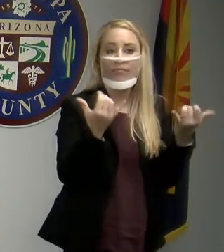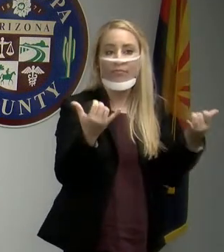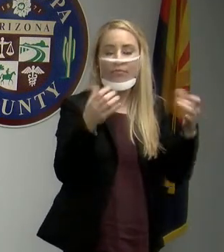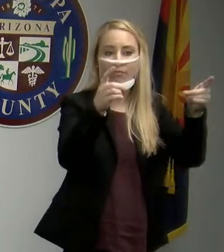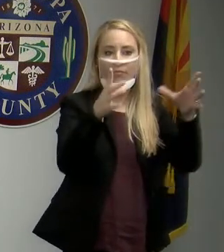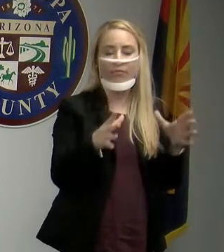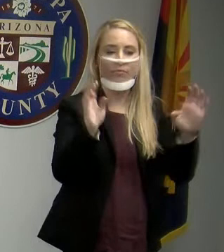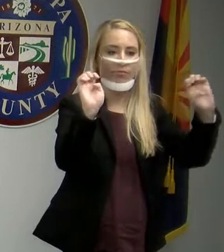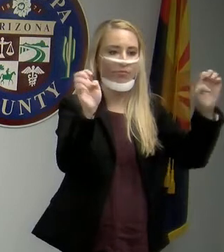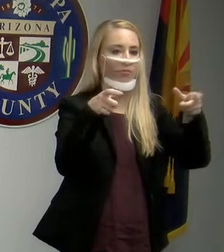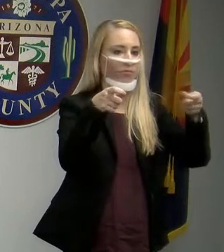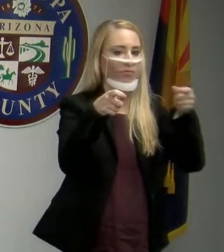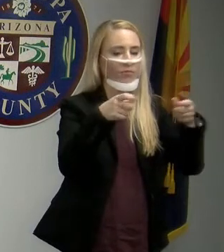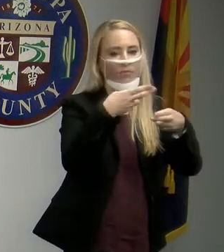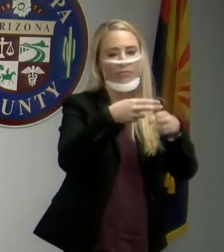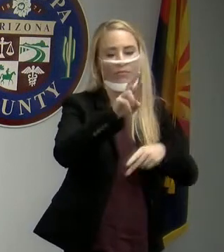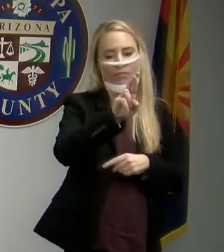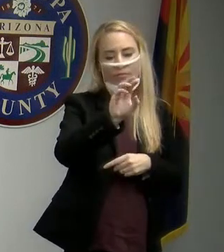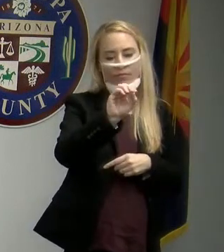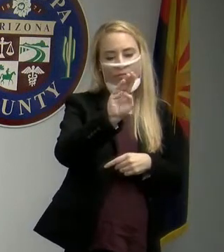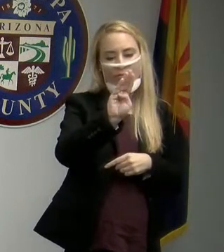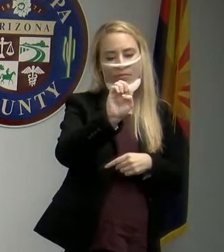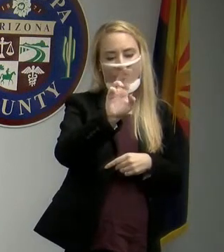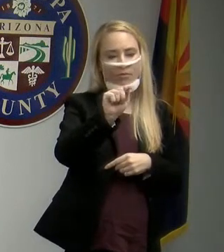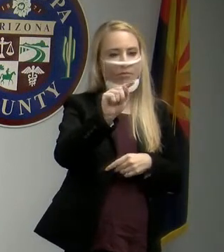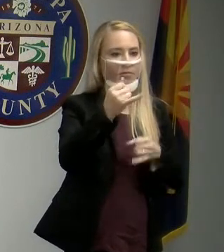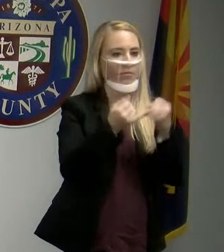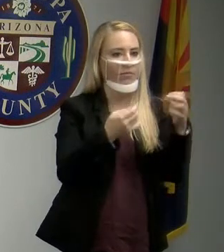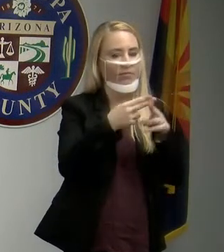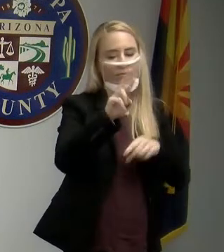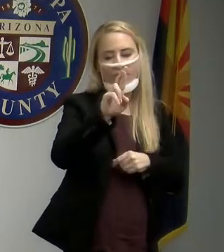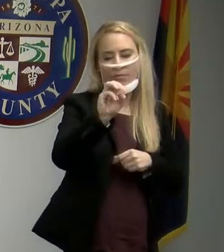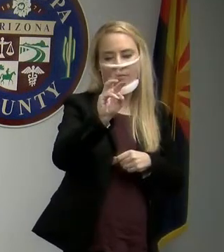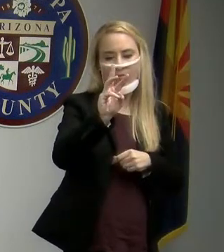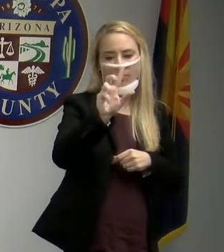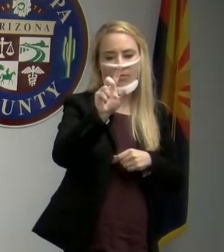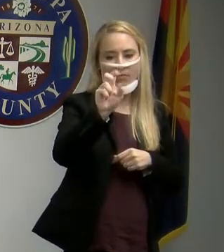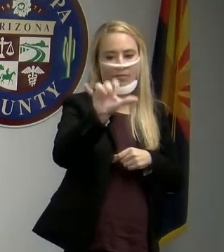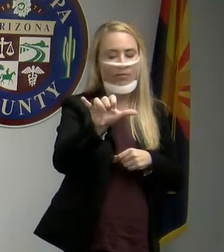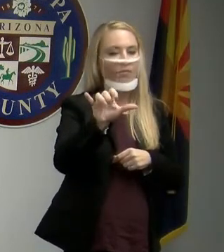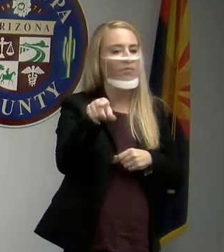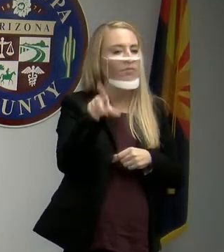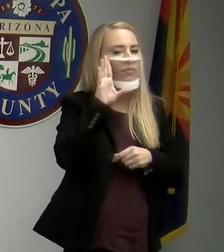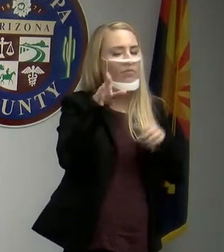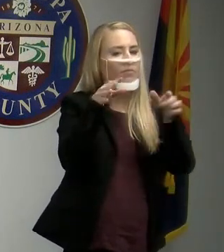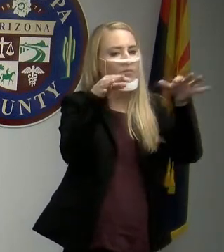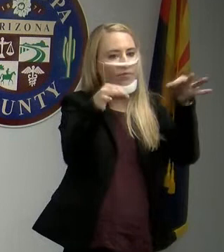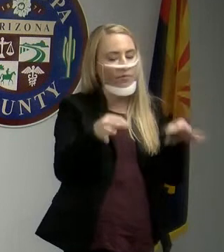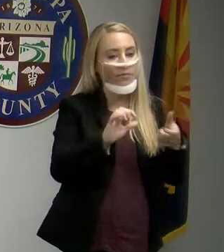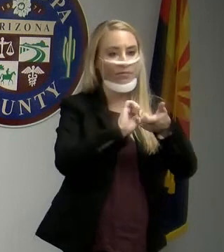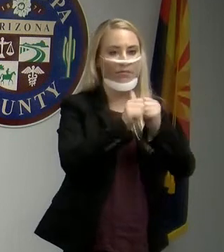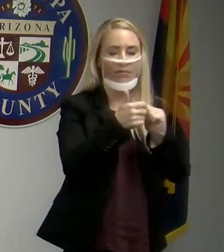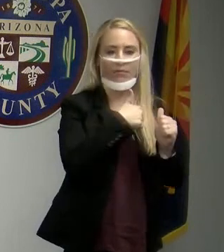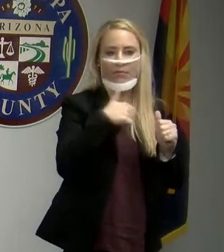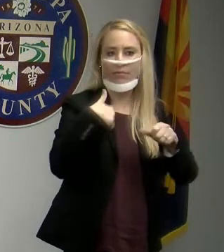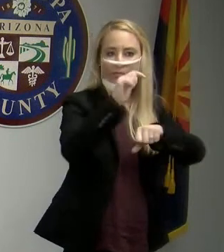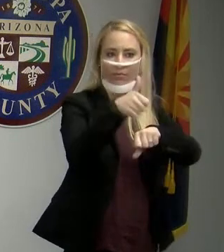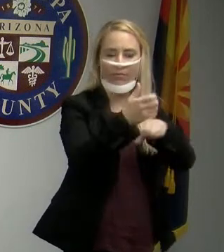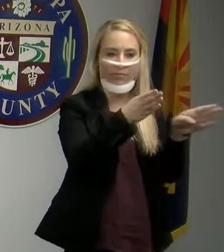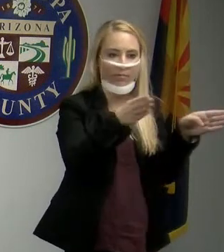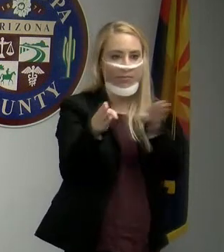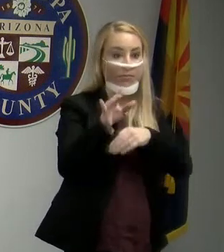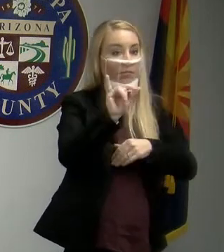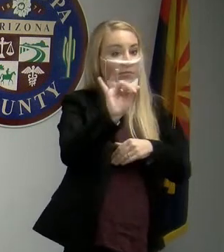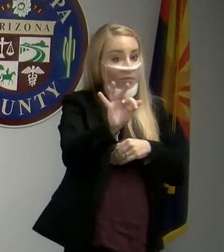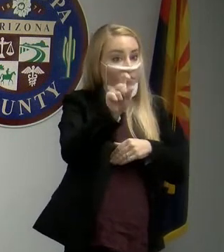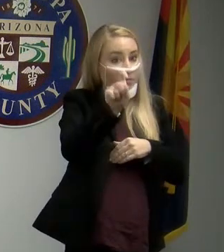Management, Robert Rowley. He is with us to talk a little bit about how the Unified Command set up a plan just in case we needed